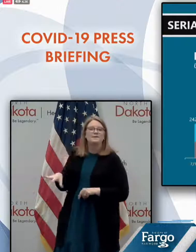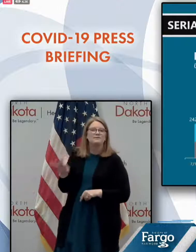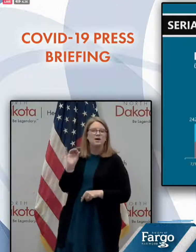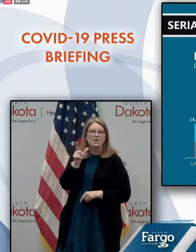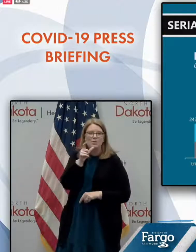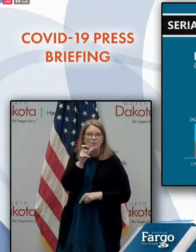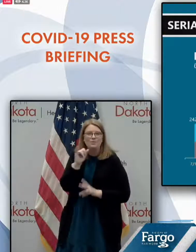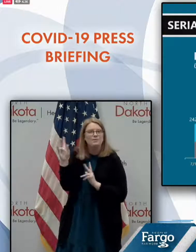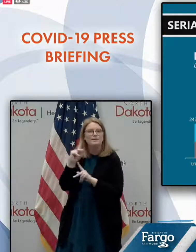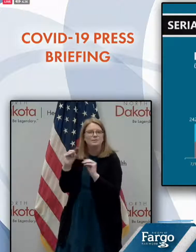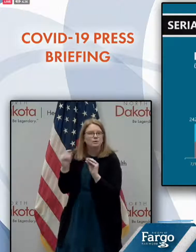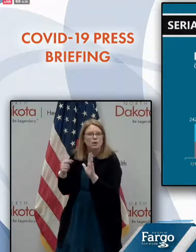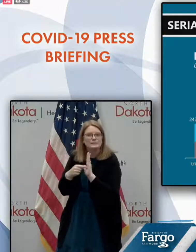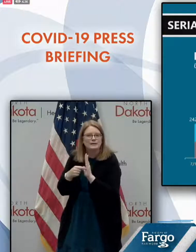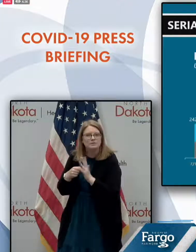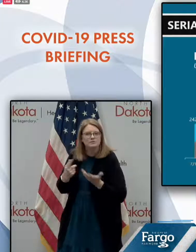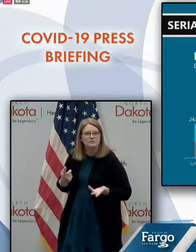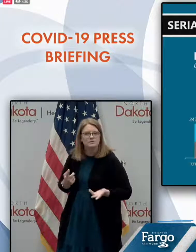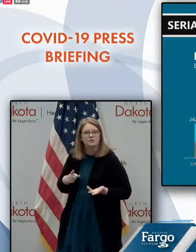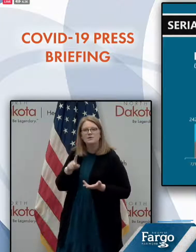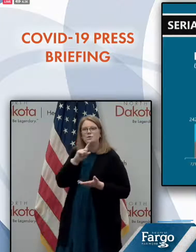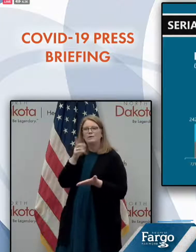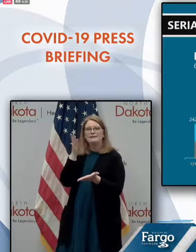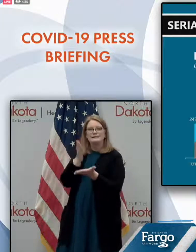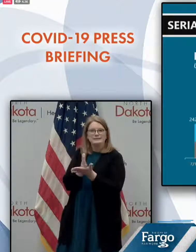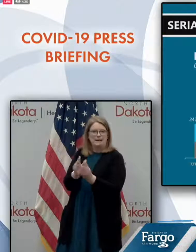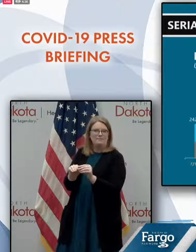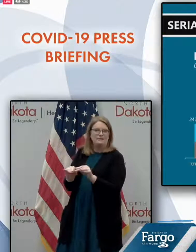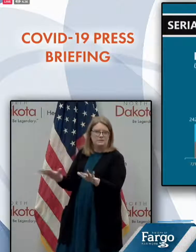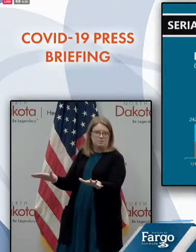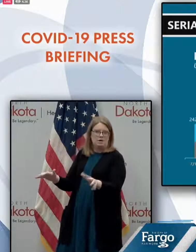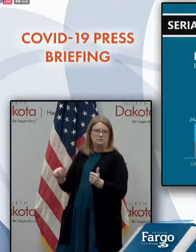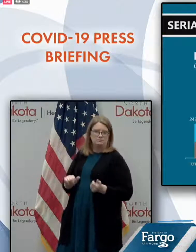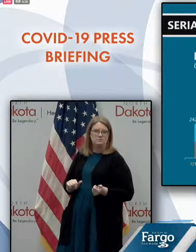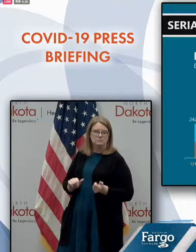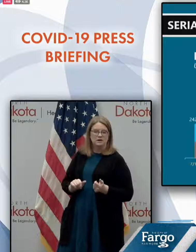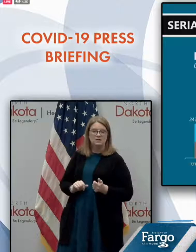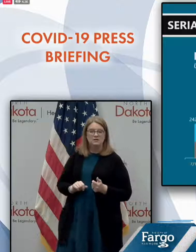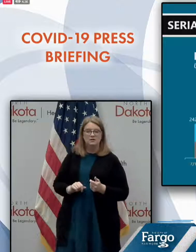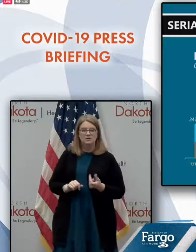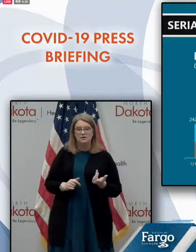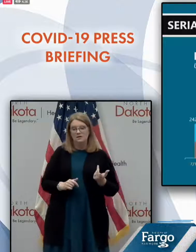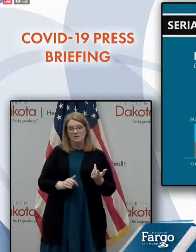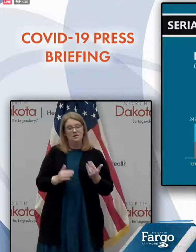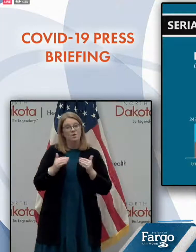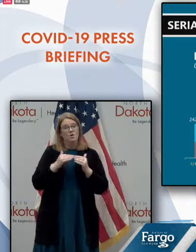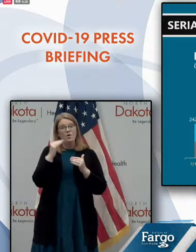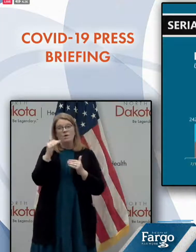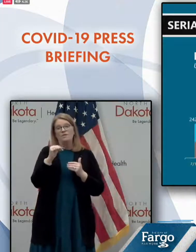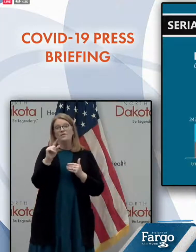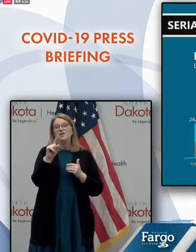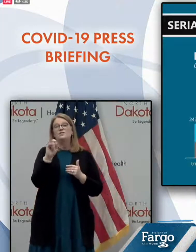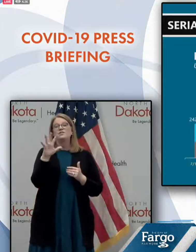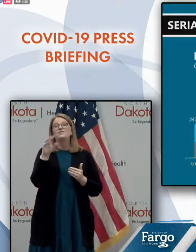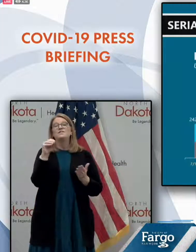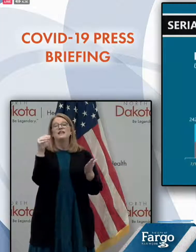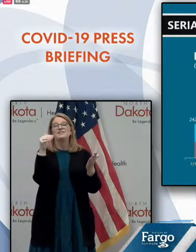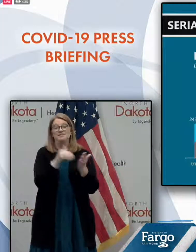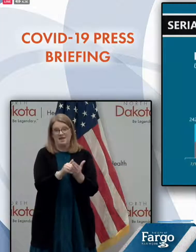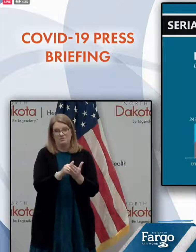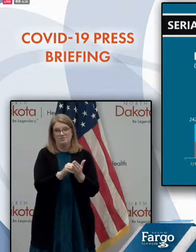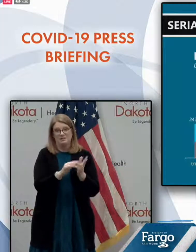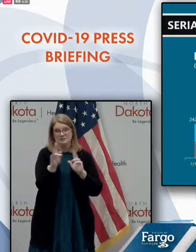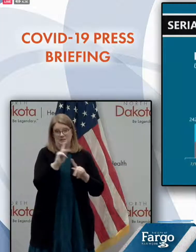and stop the spread. And again, as I said earlier, this is we hit a milestone. We crossed over 150,000 unique